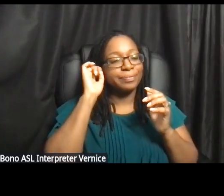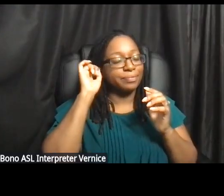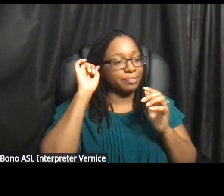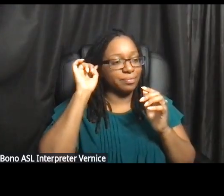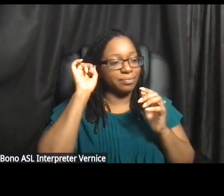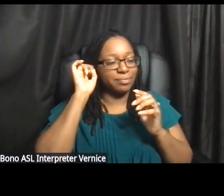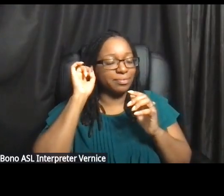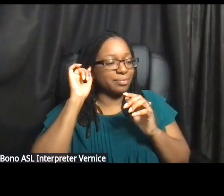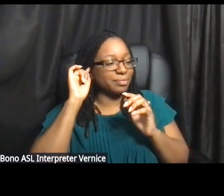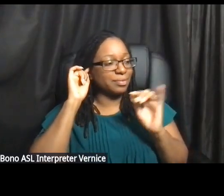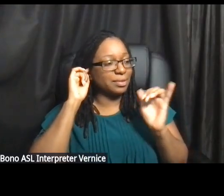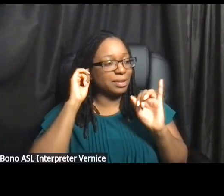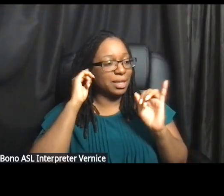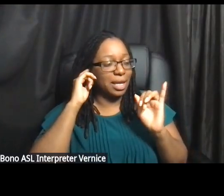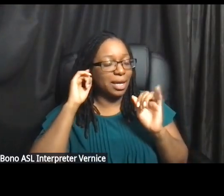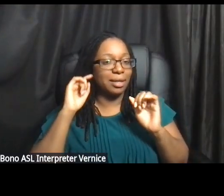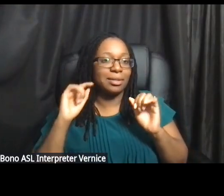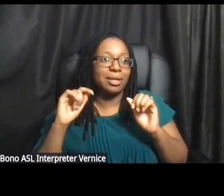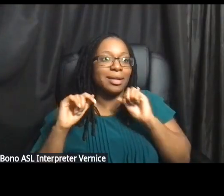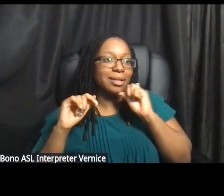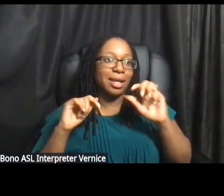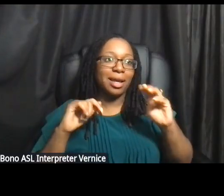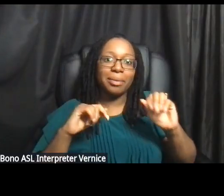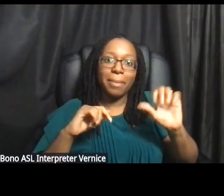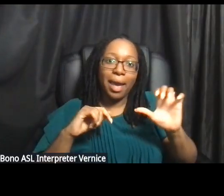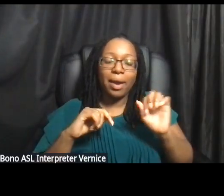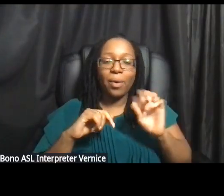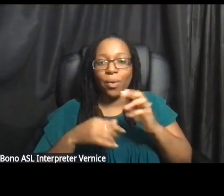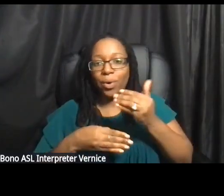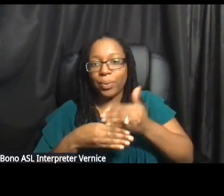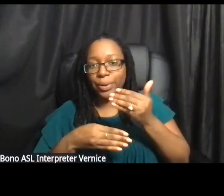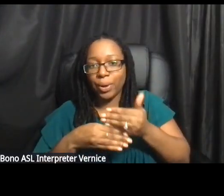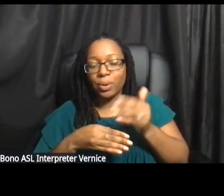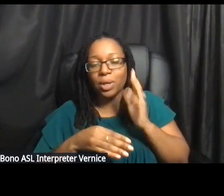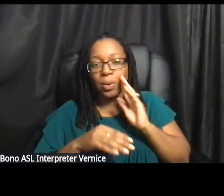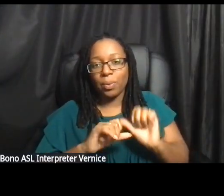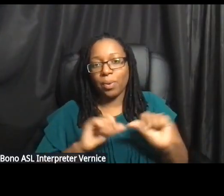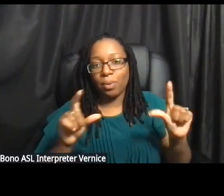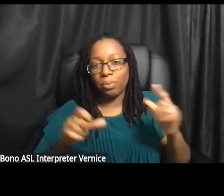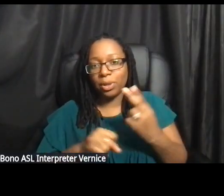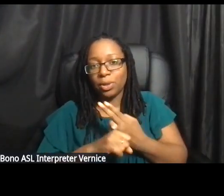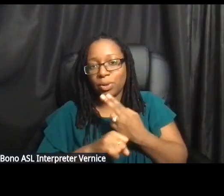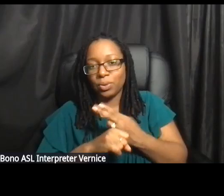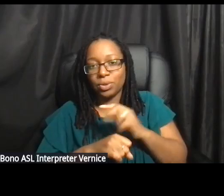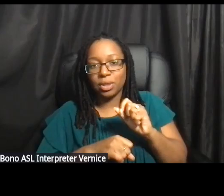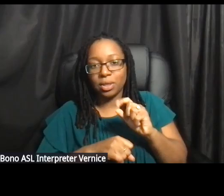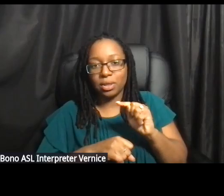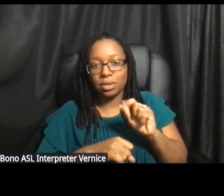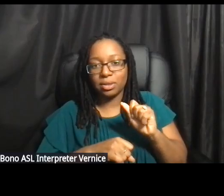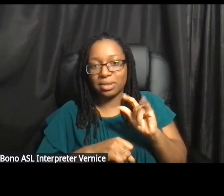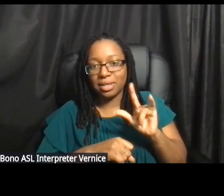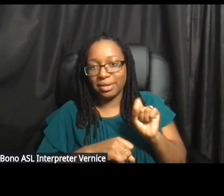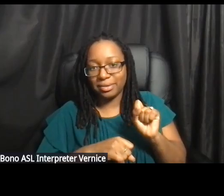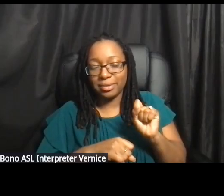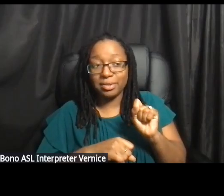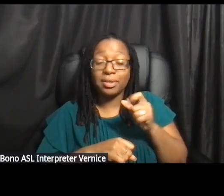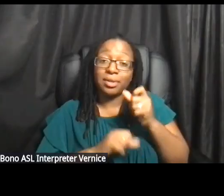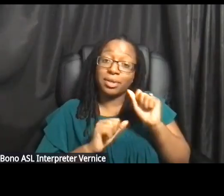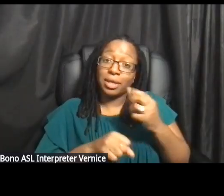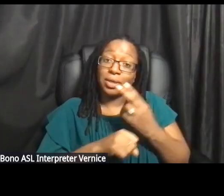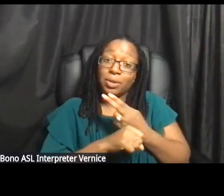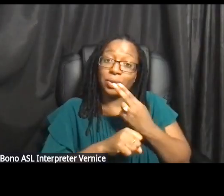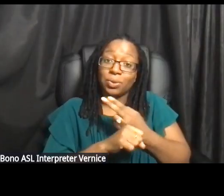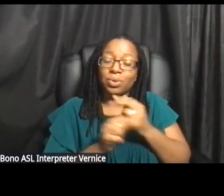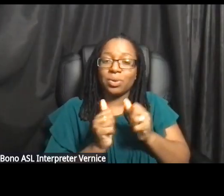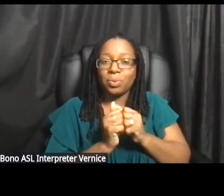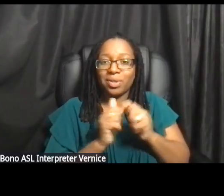instead of Mac or instead of Windows, it opens to Tails. And then you can operate using it without leaving any trace on